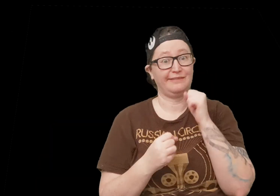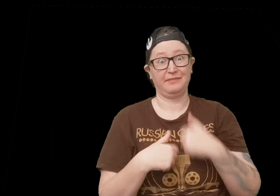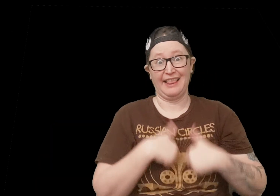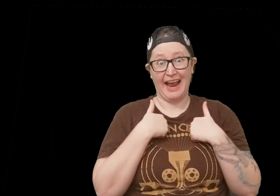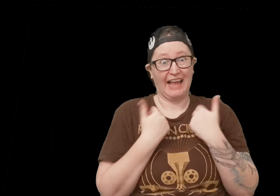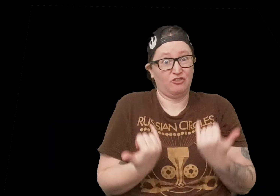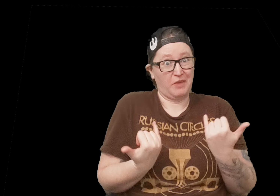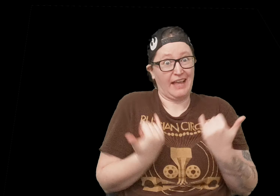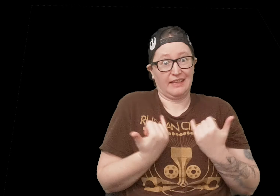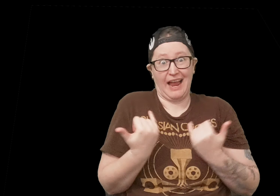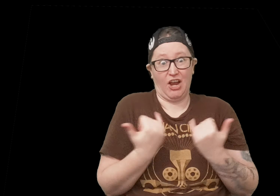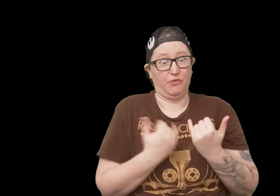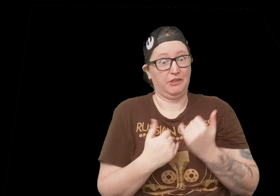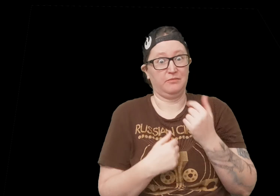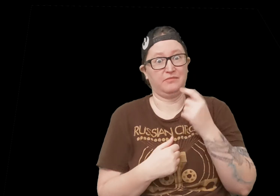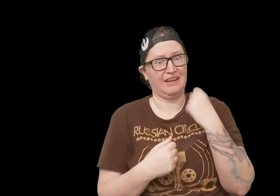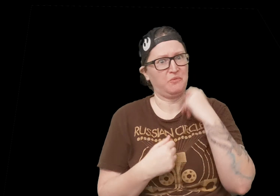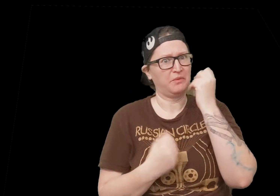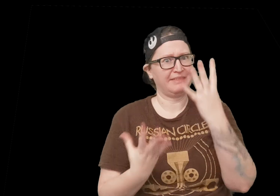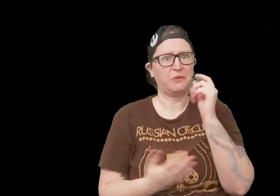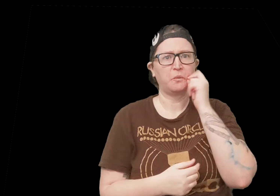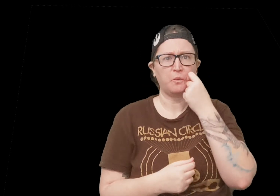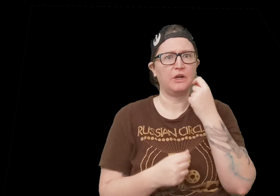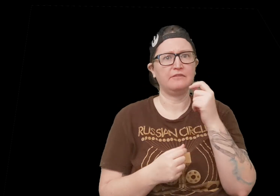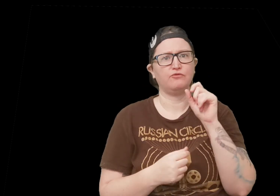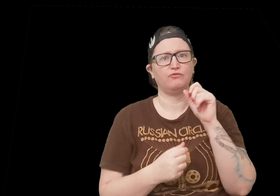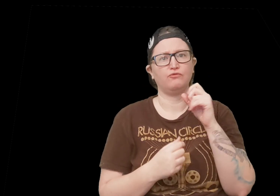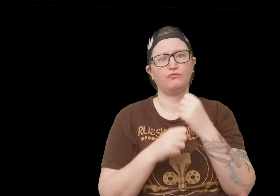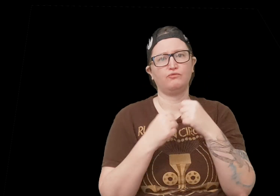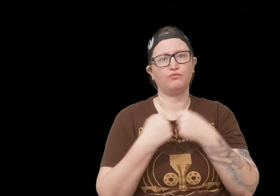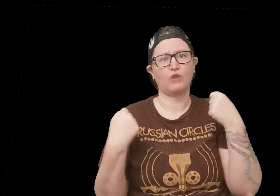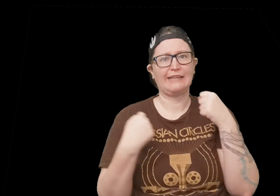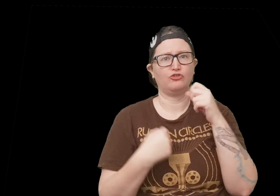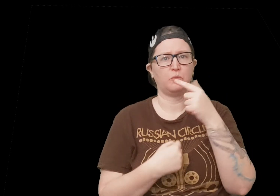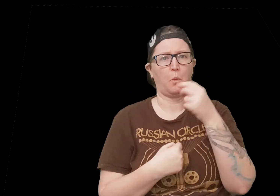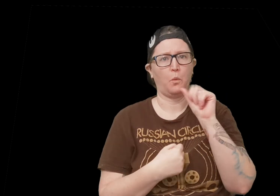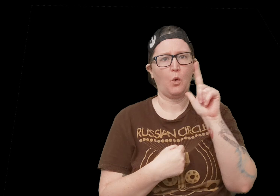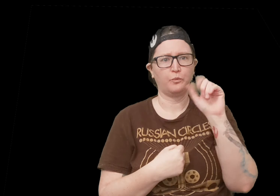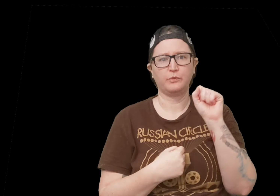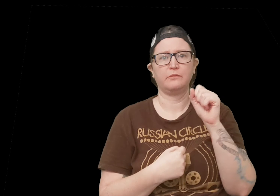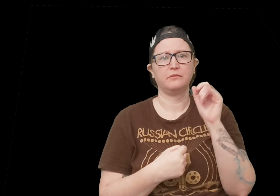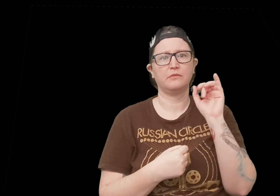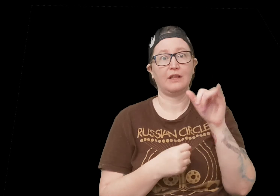So their Kickstarter is live right now. Has a lot of cool different